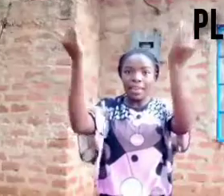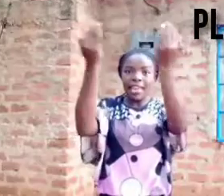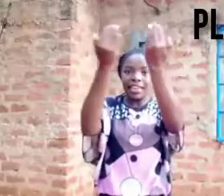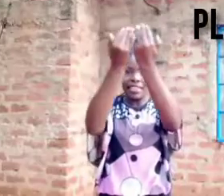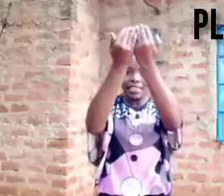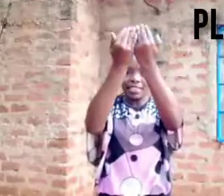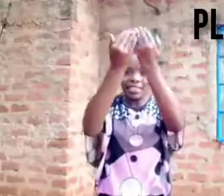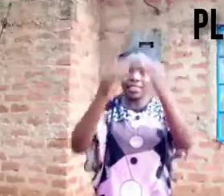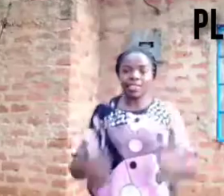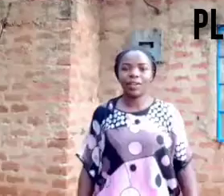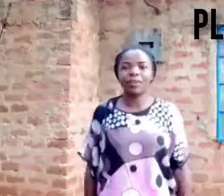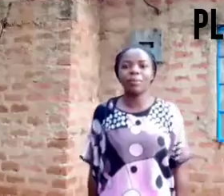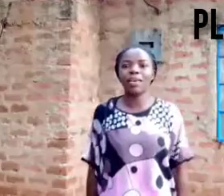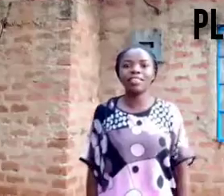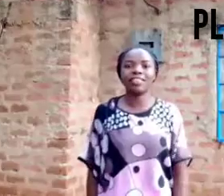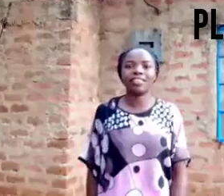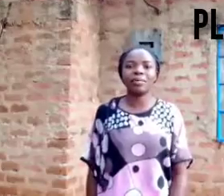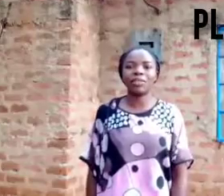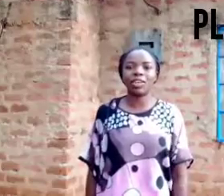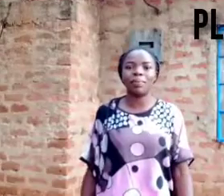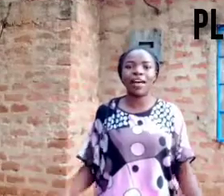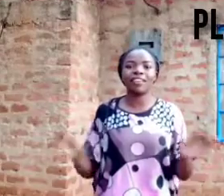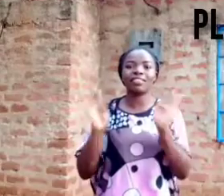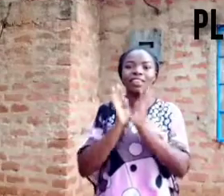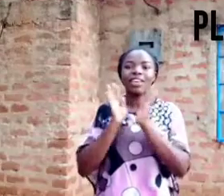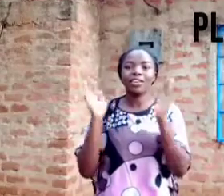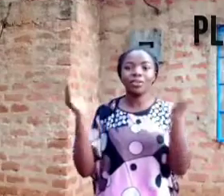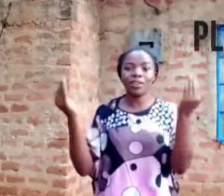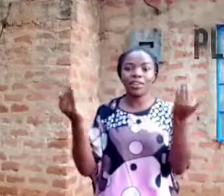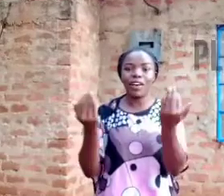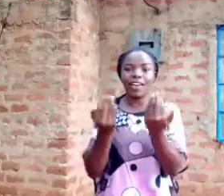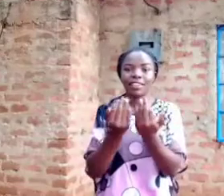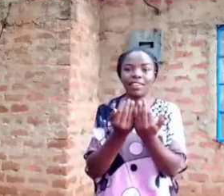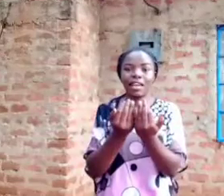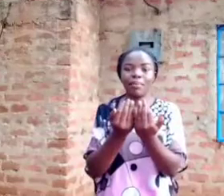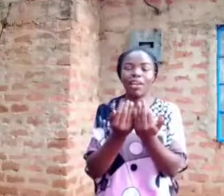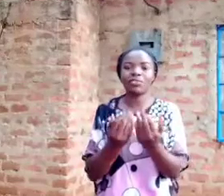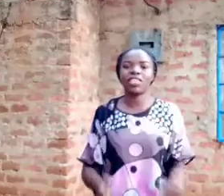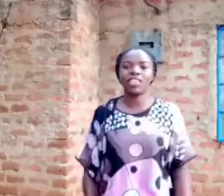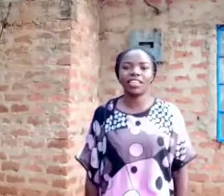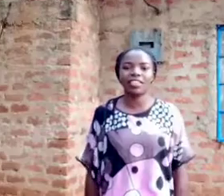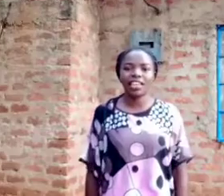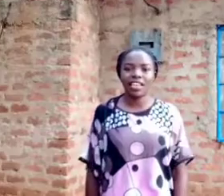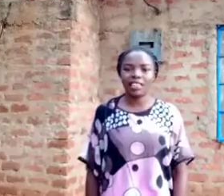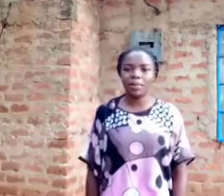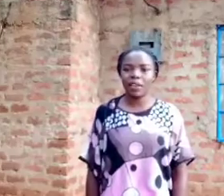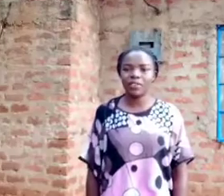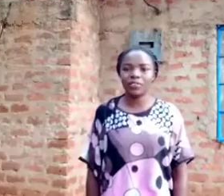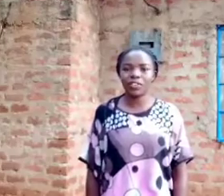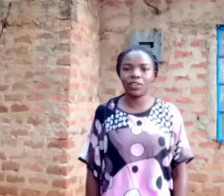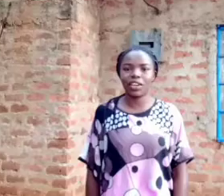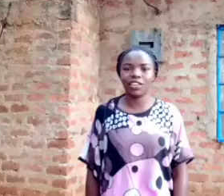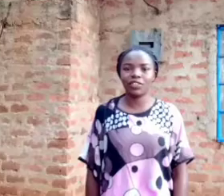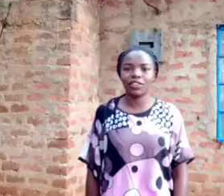Planet. We make the same shape as universe, but we change the place of articulation.